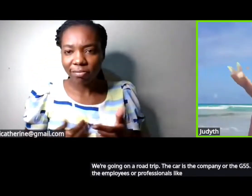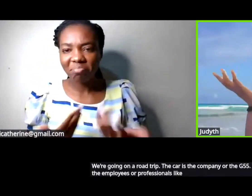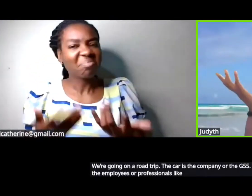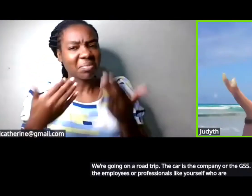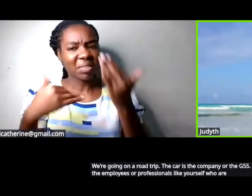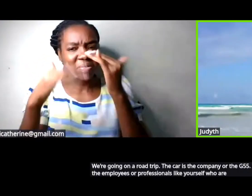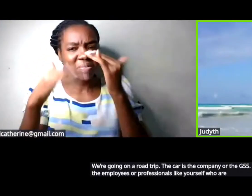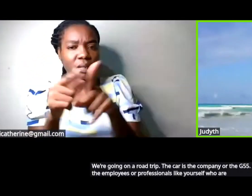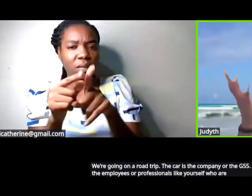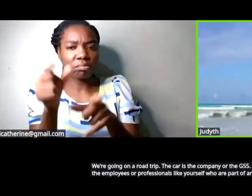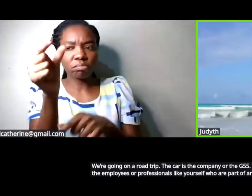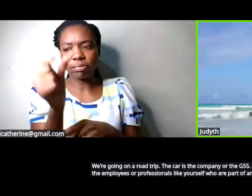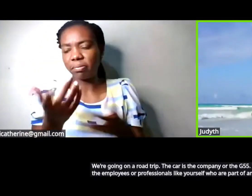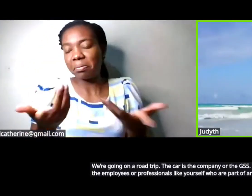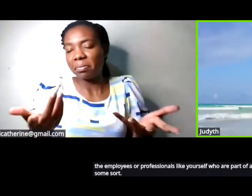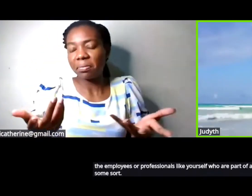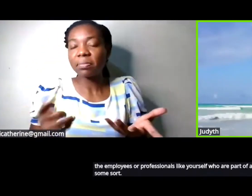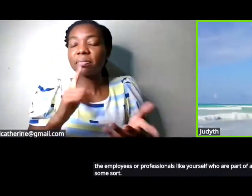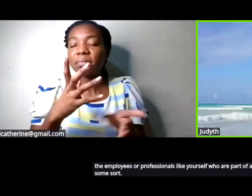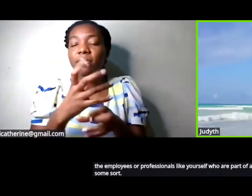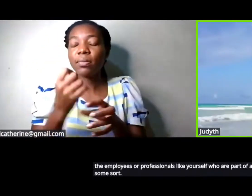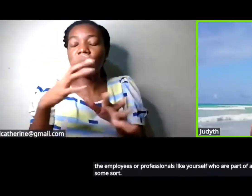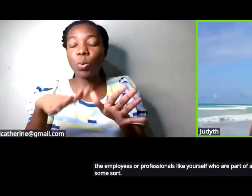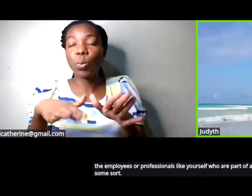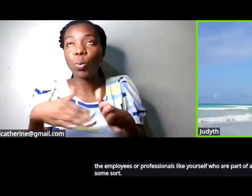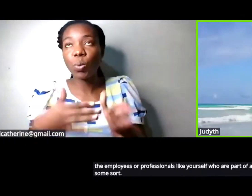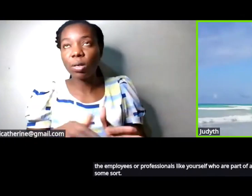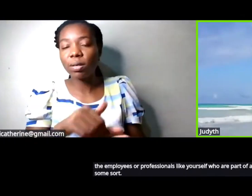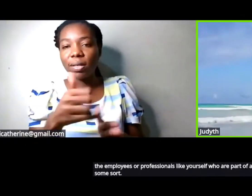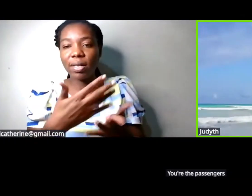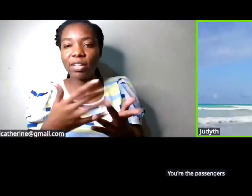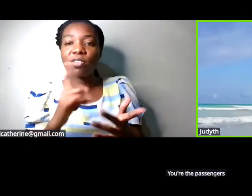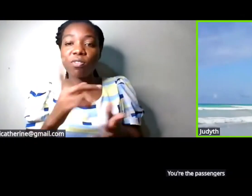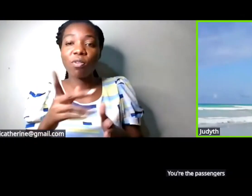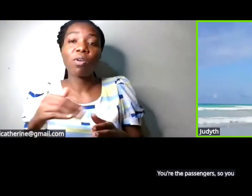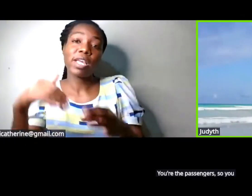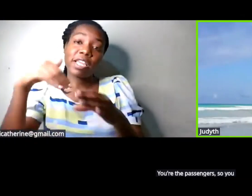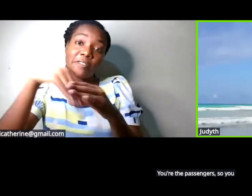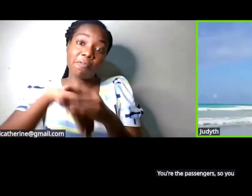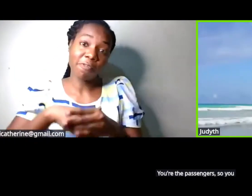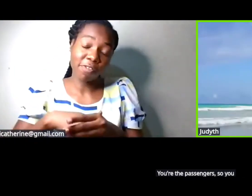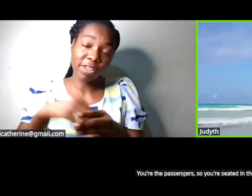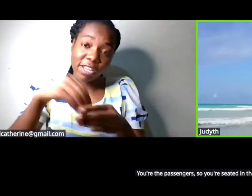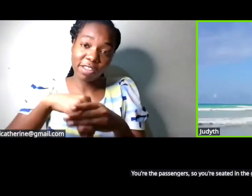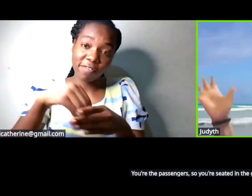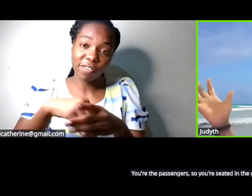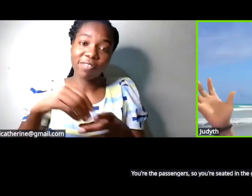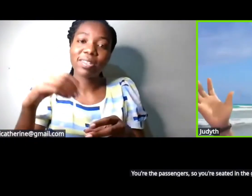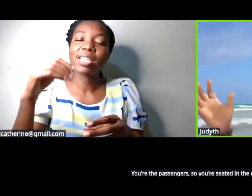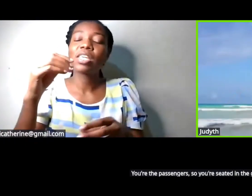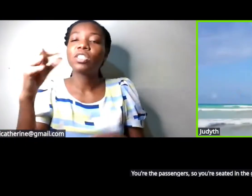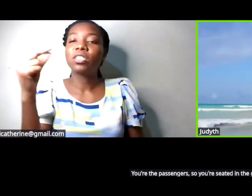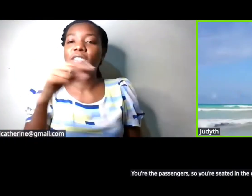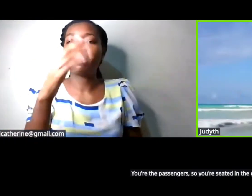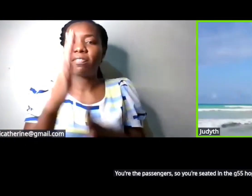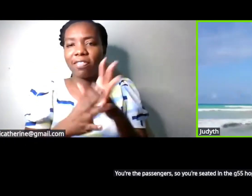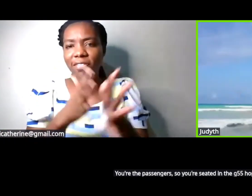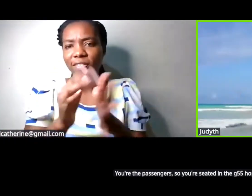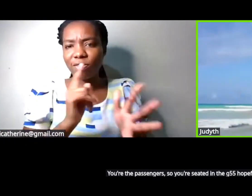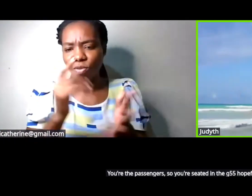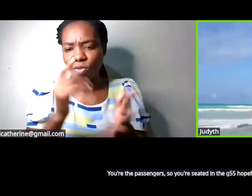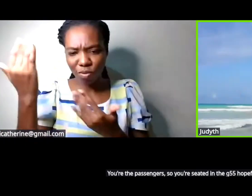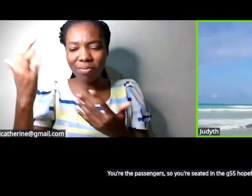an organization of some sort. You're the passengers. So you're seated in the G55. Hopefully it's a big